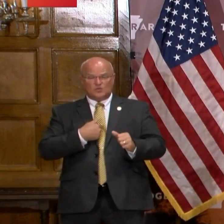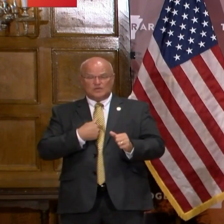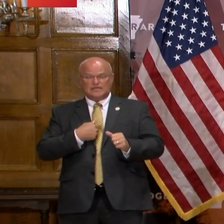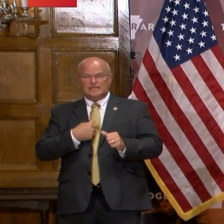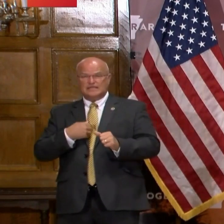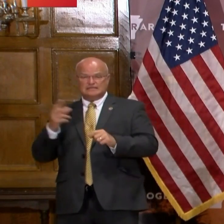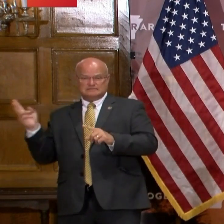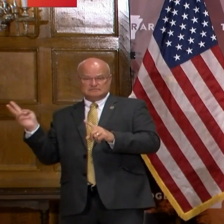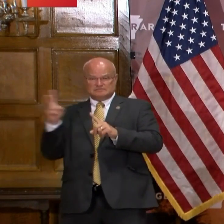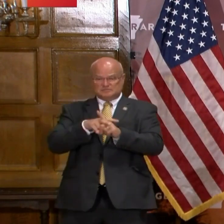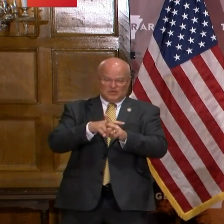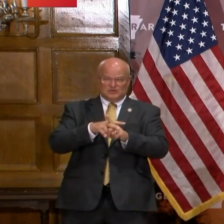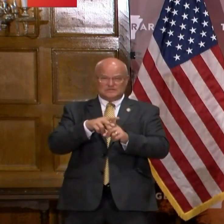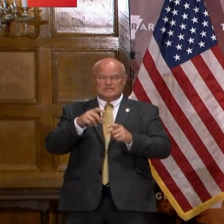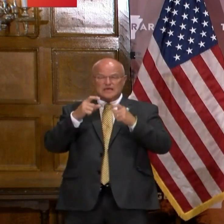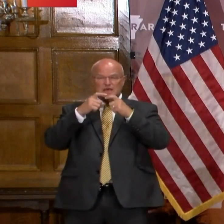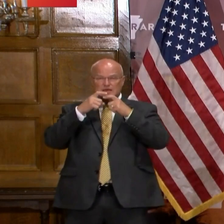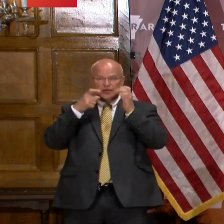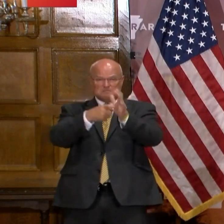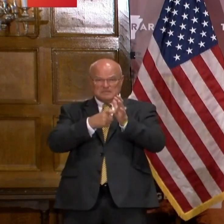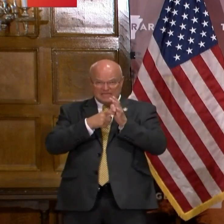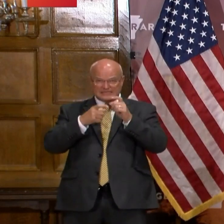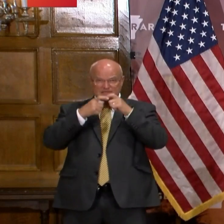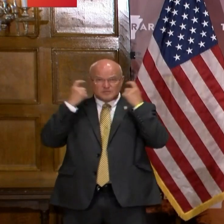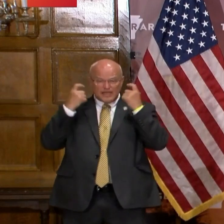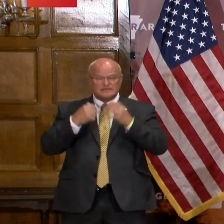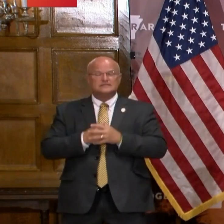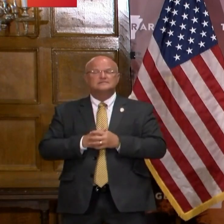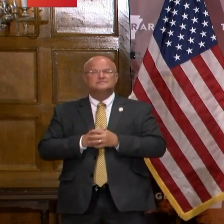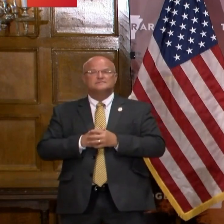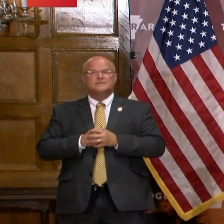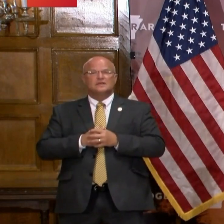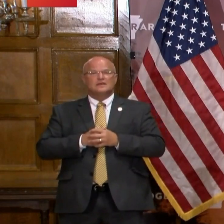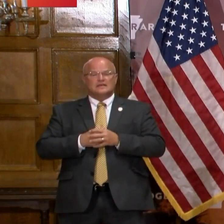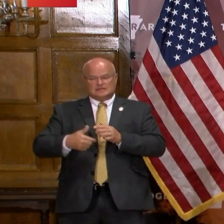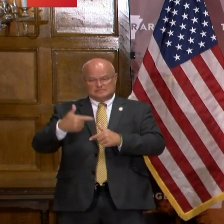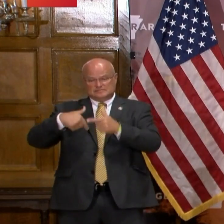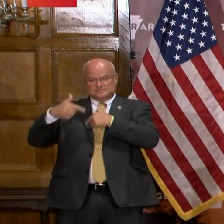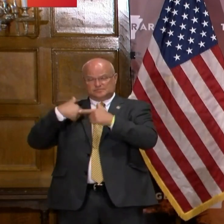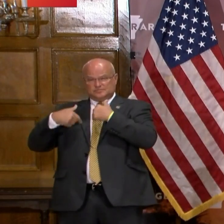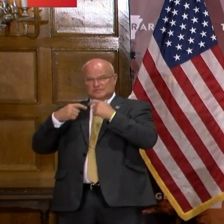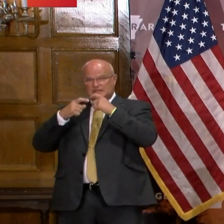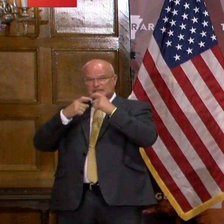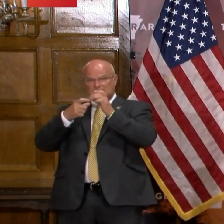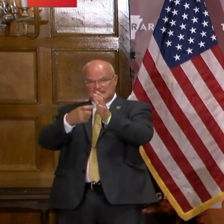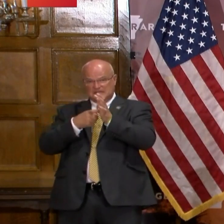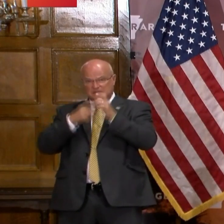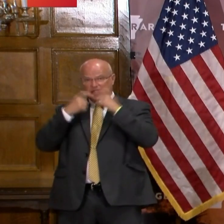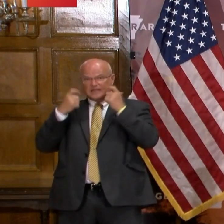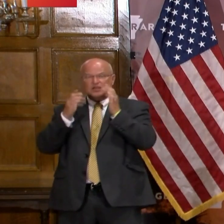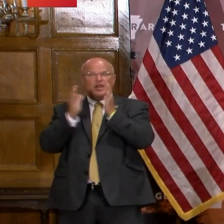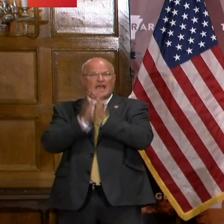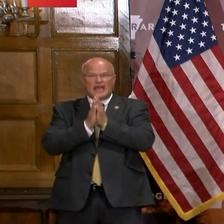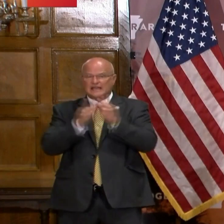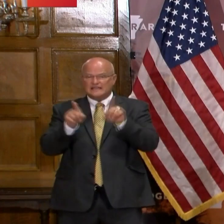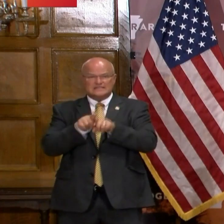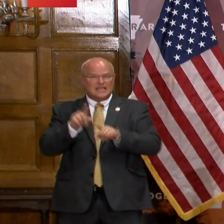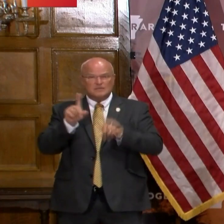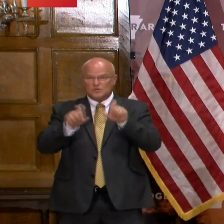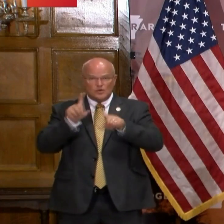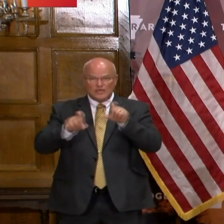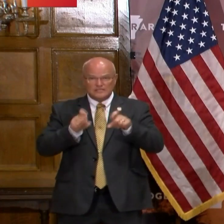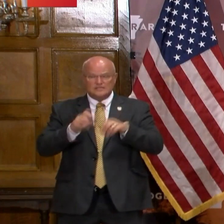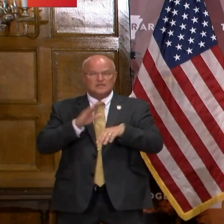such a mandate. Well, if you go back prior to the mandate, you're asking just the same aggressive